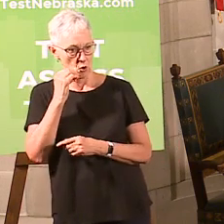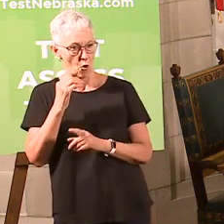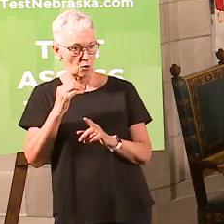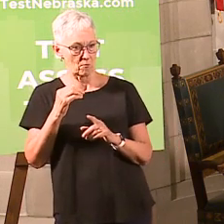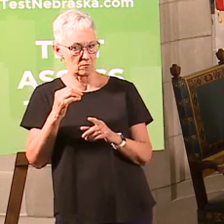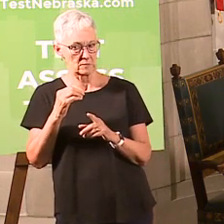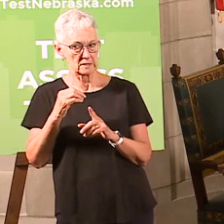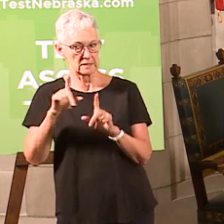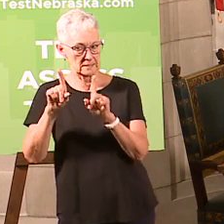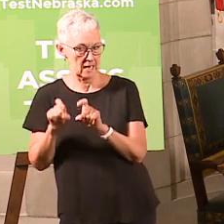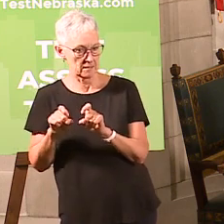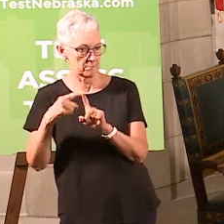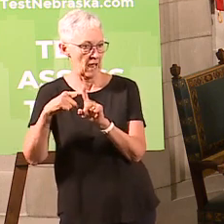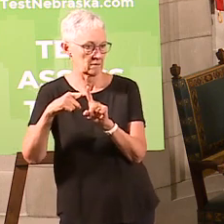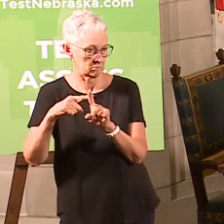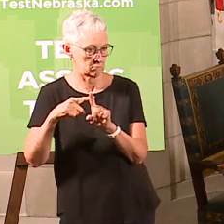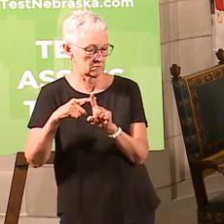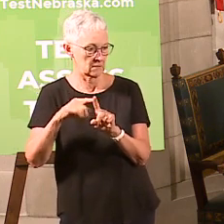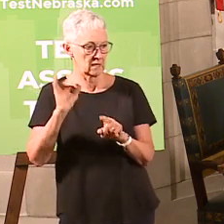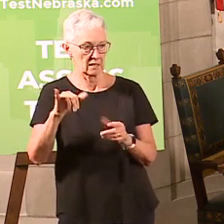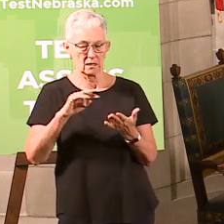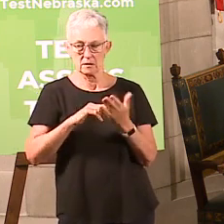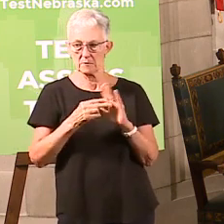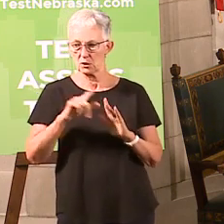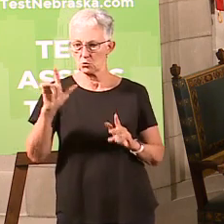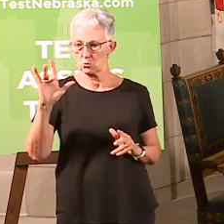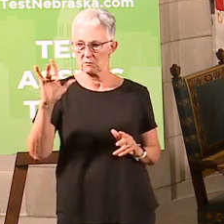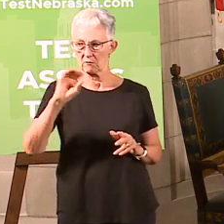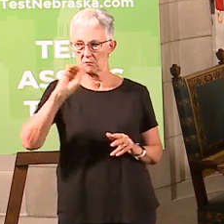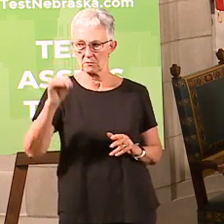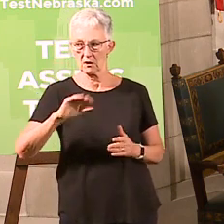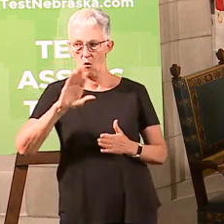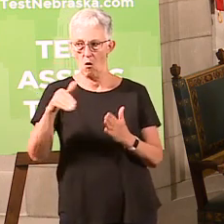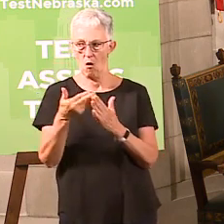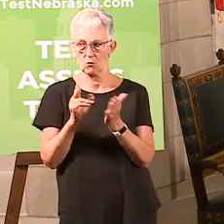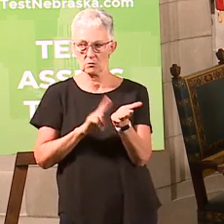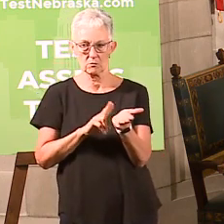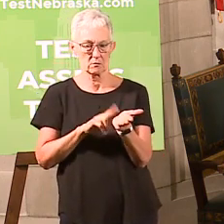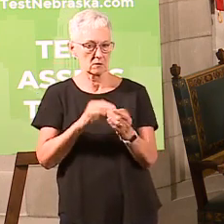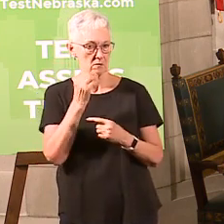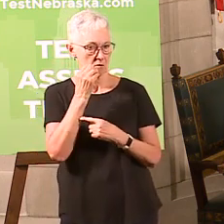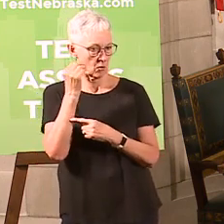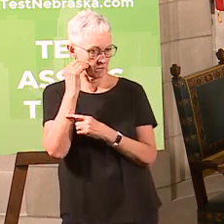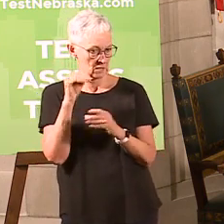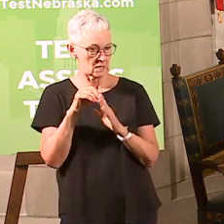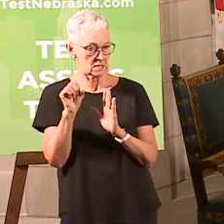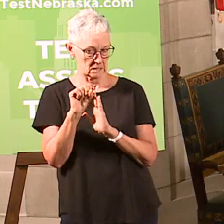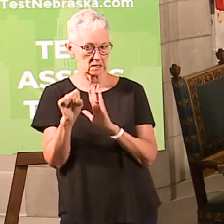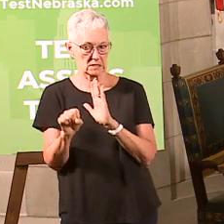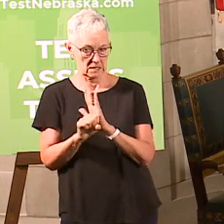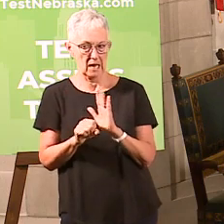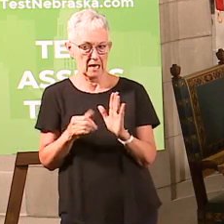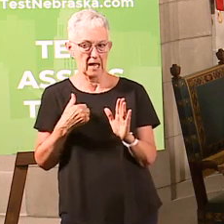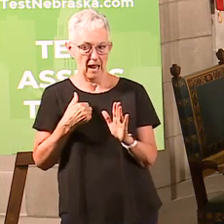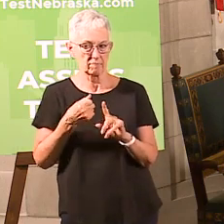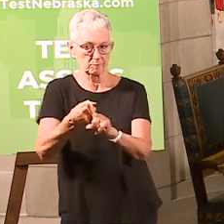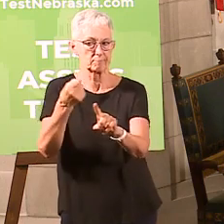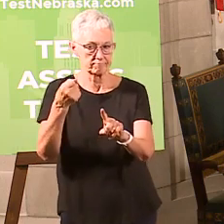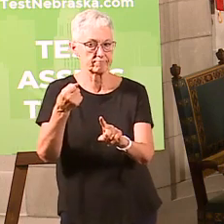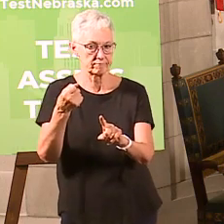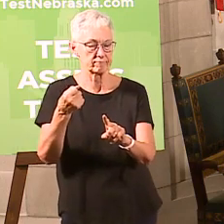So that is about 25% of all the long-term care facilities in the state of Nebraska. There's